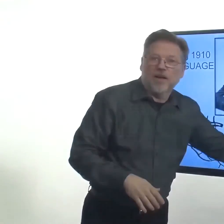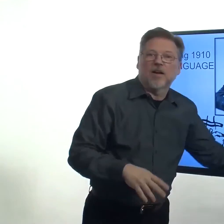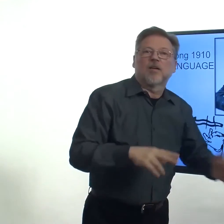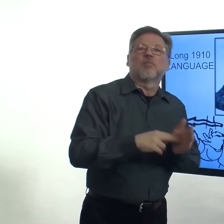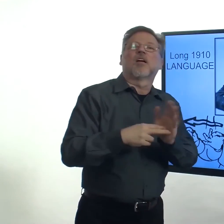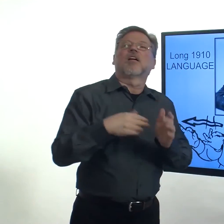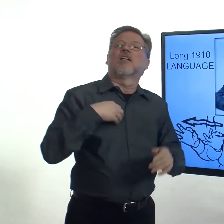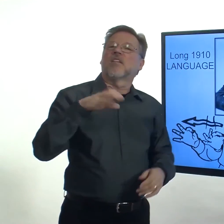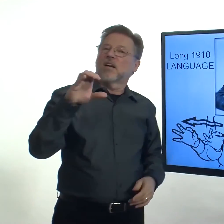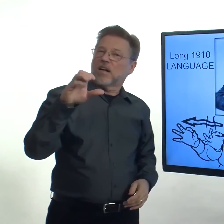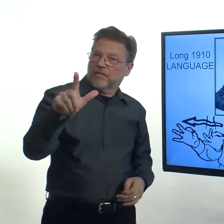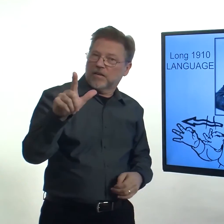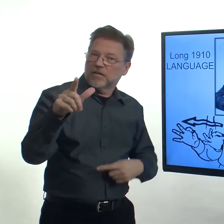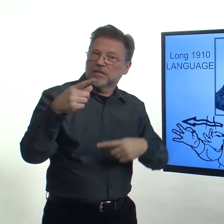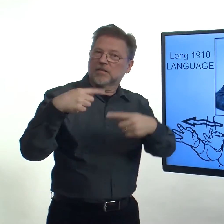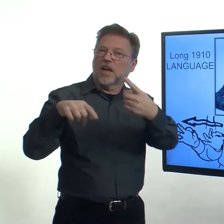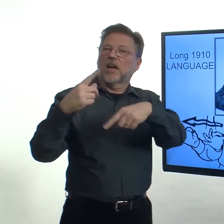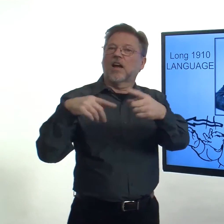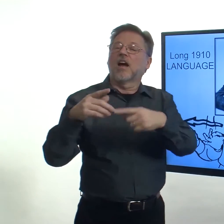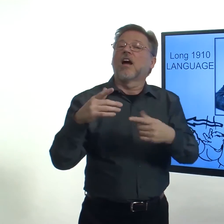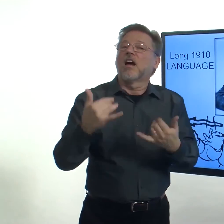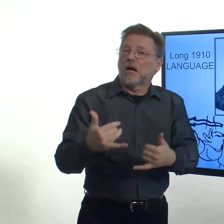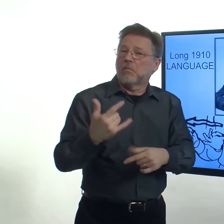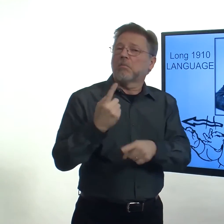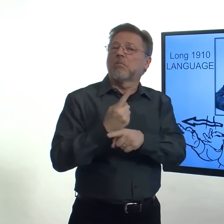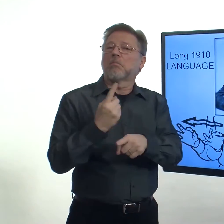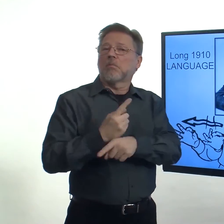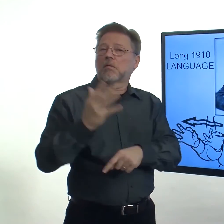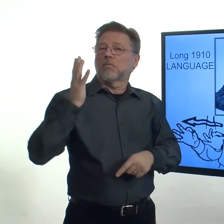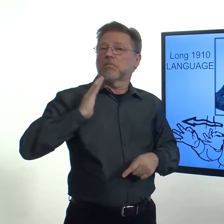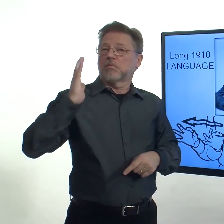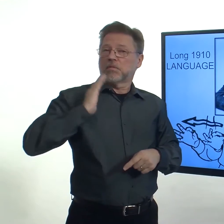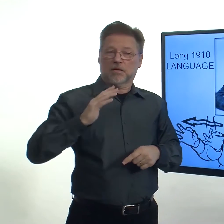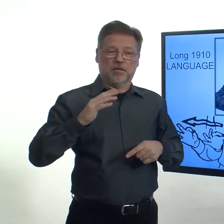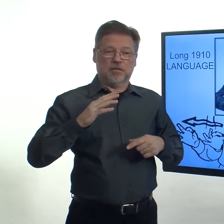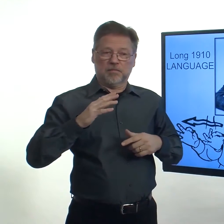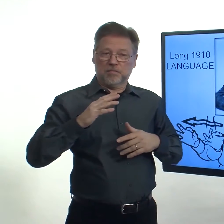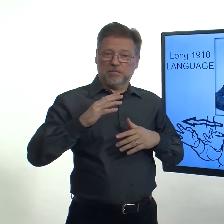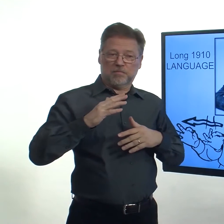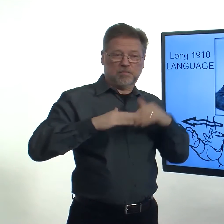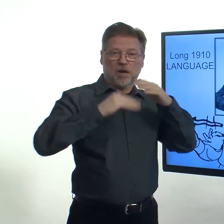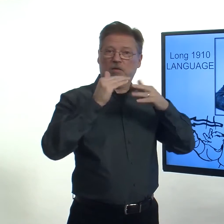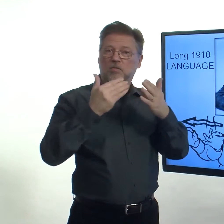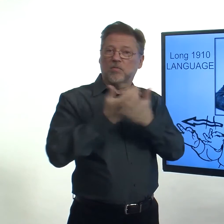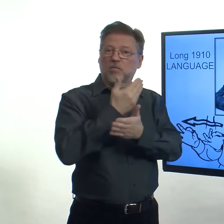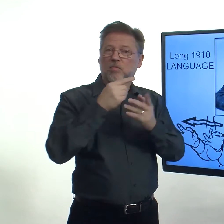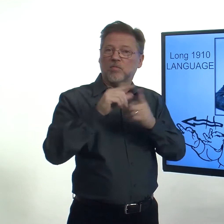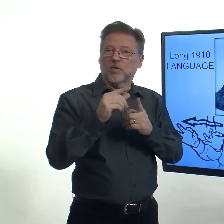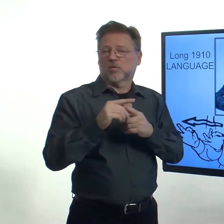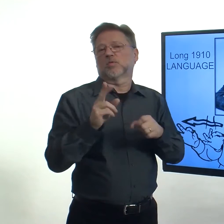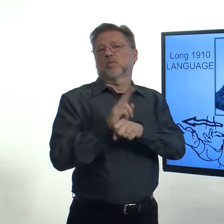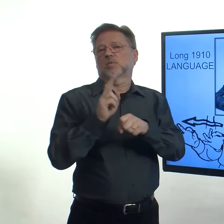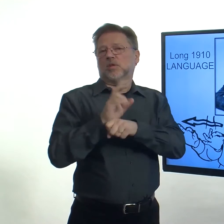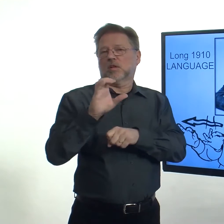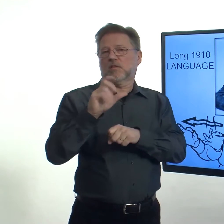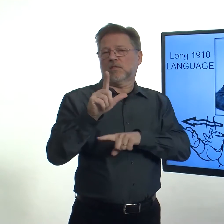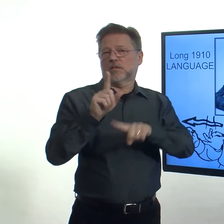That means it's a classifier sign, which makes sense because at that time, as the lexicon was being built, they